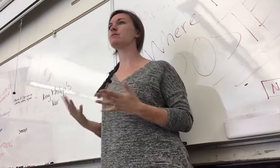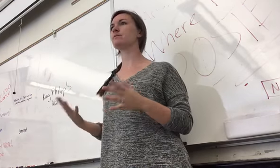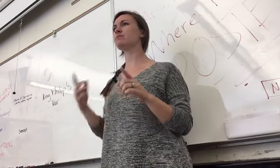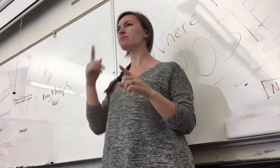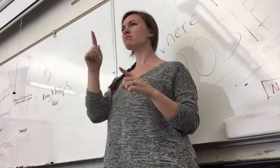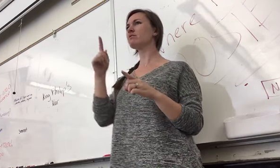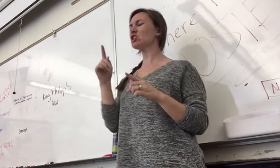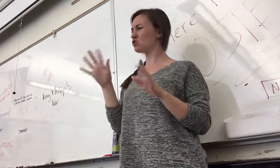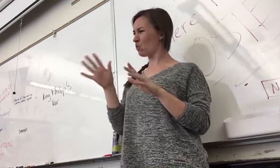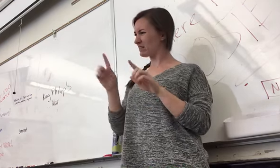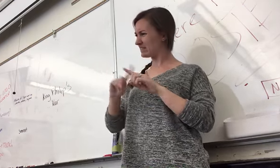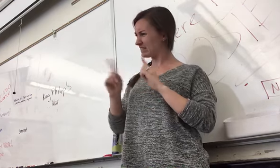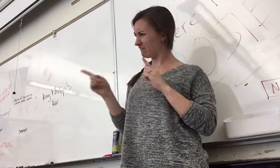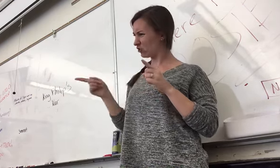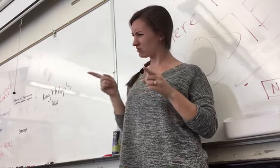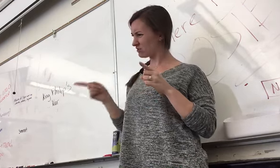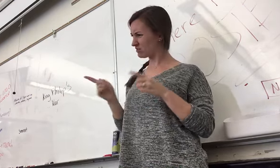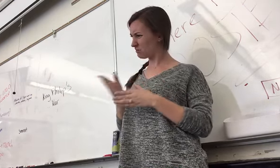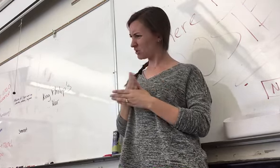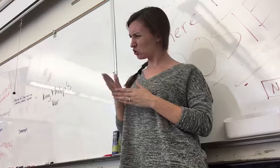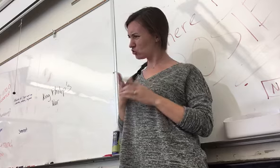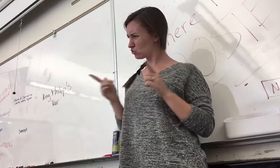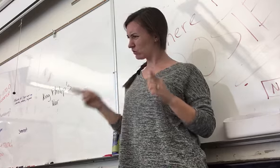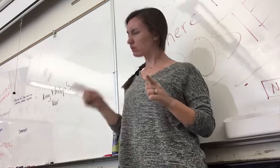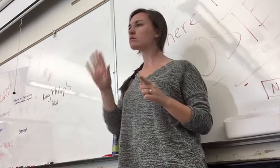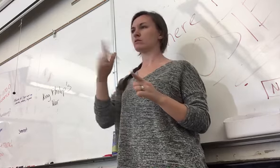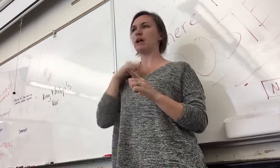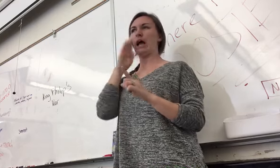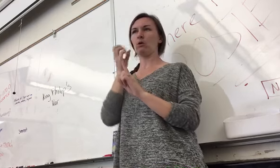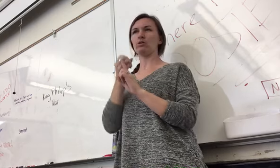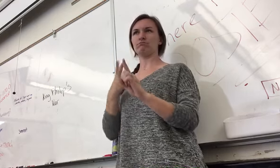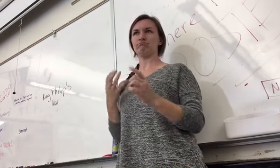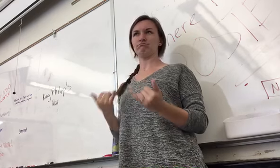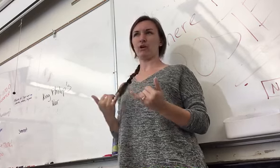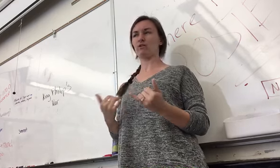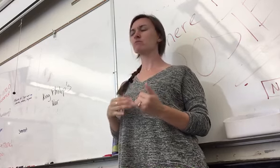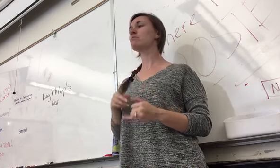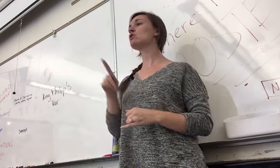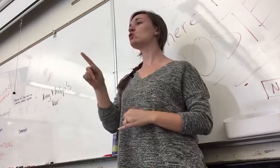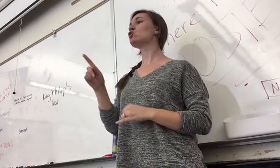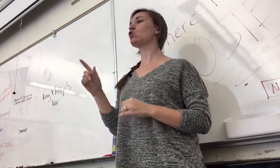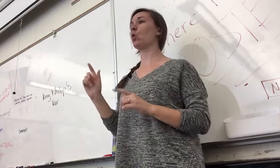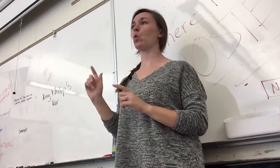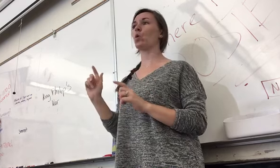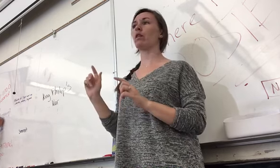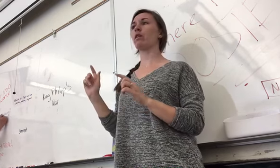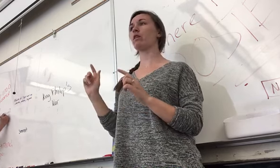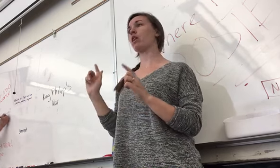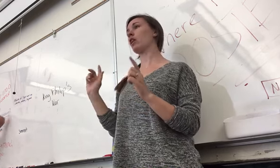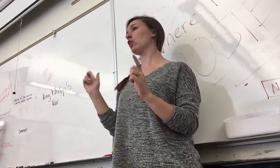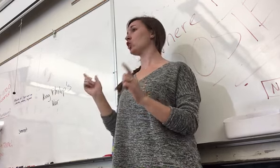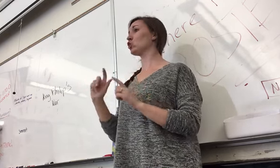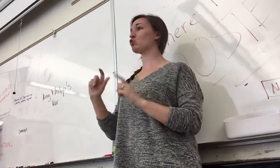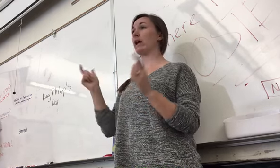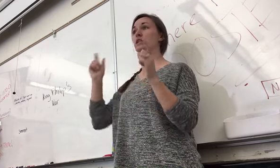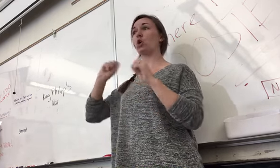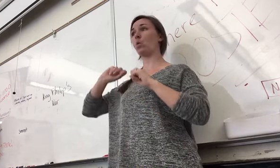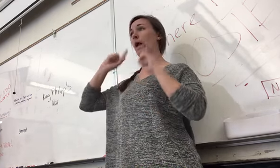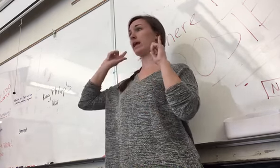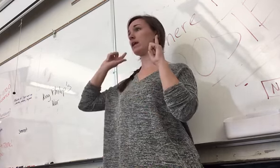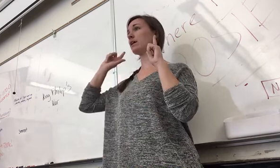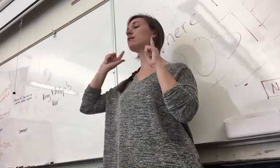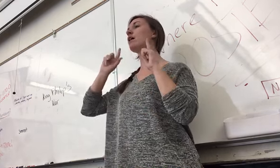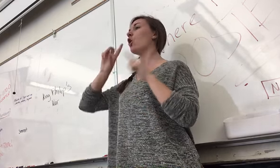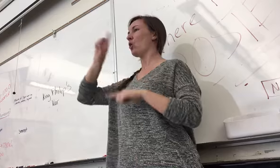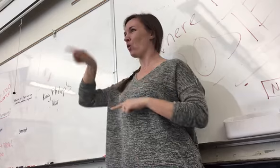Revolution and the Great Awakening? Well, and I'll explain that just right now. So Great Awakening is going to be